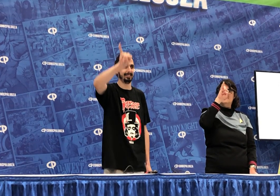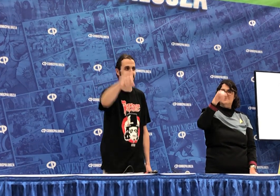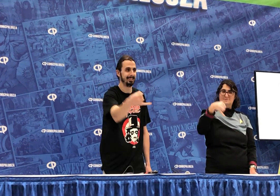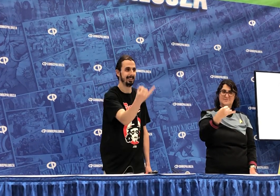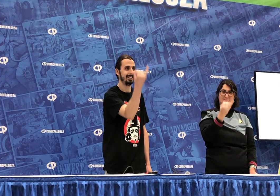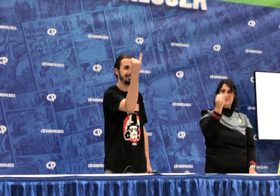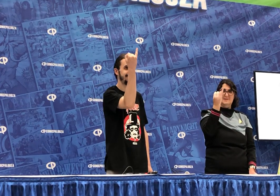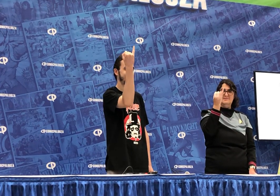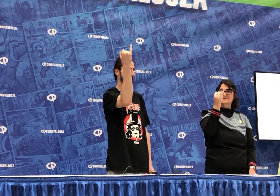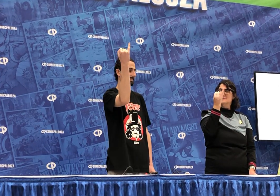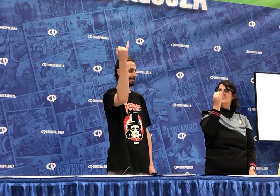J,